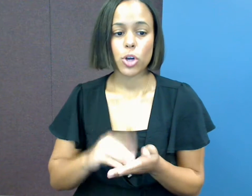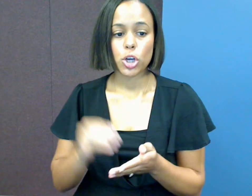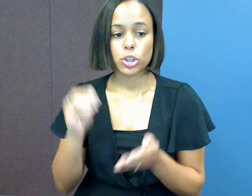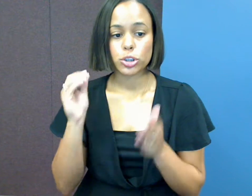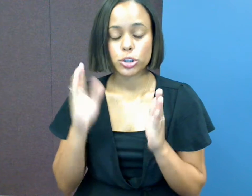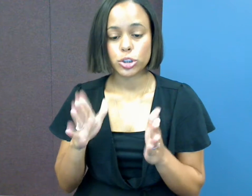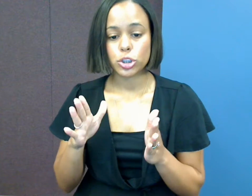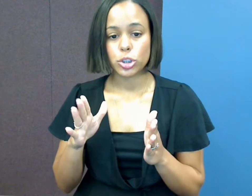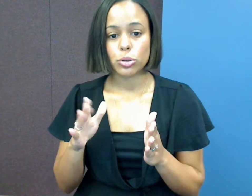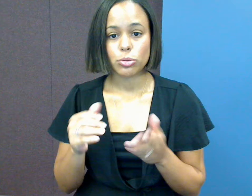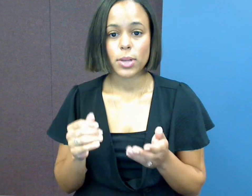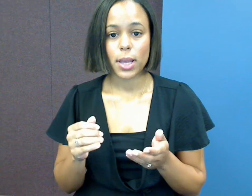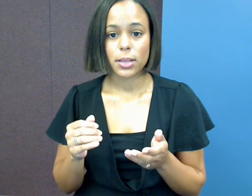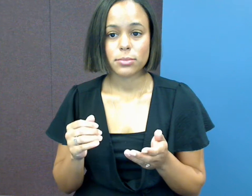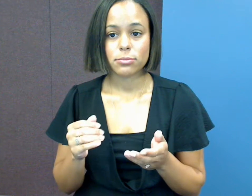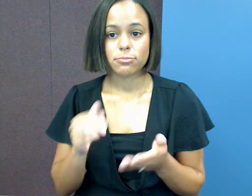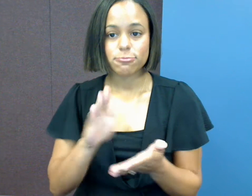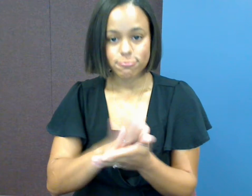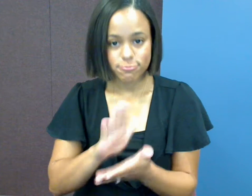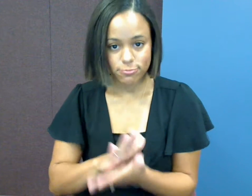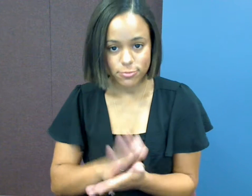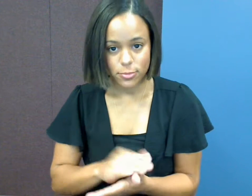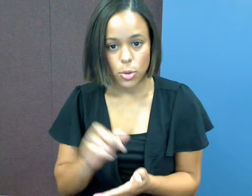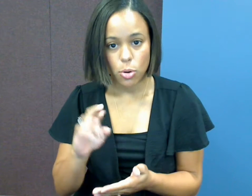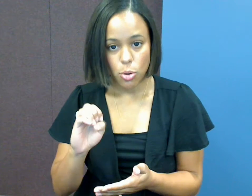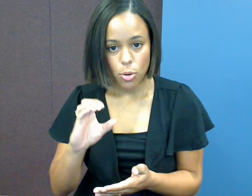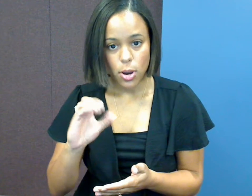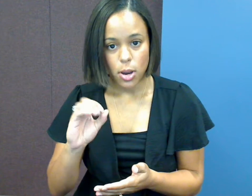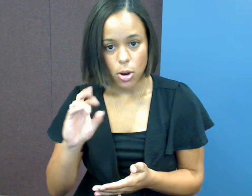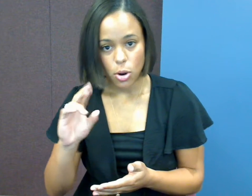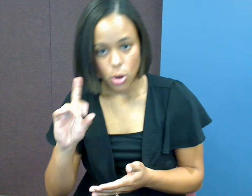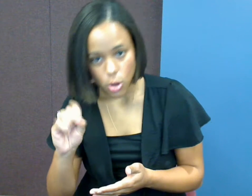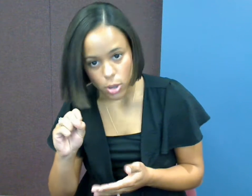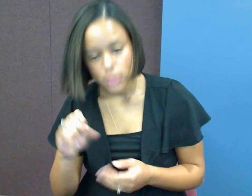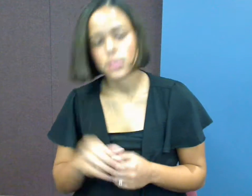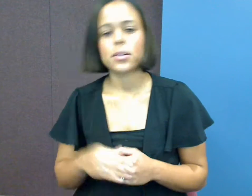And why is knowledge of FERPA in higher education such a big deal?